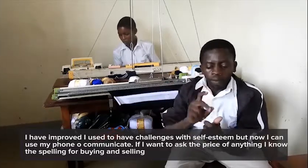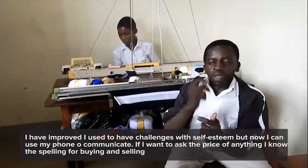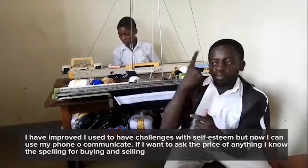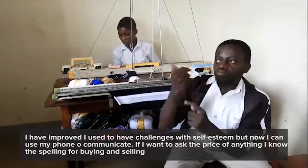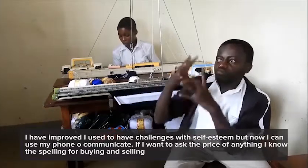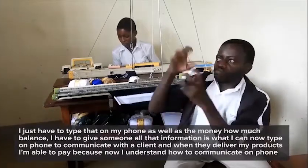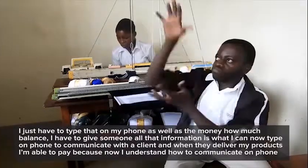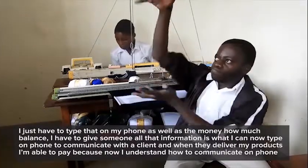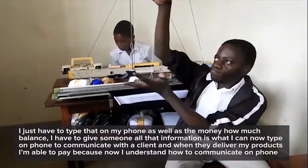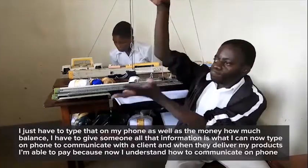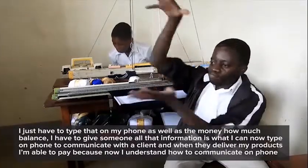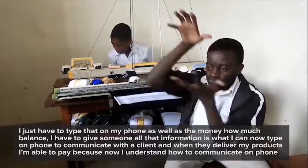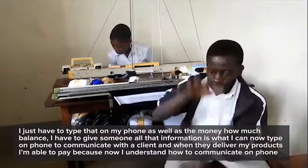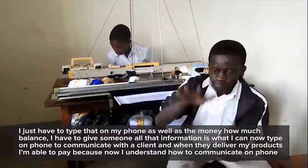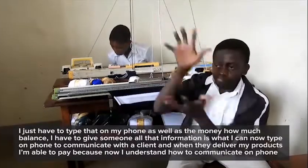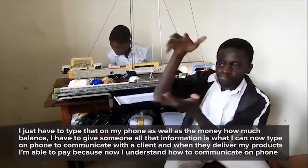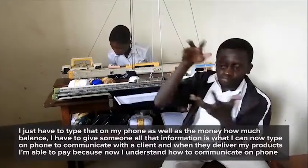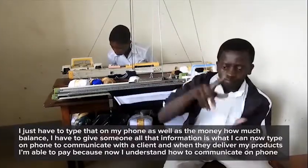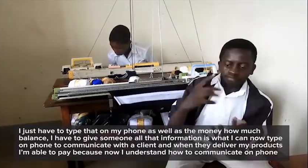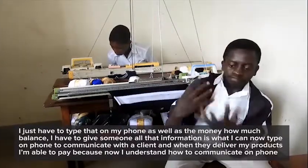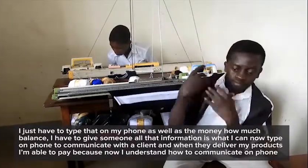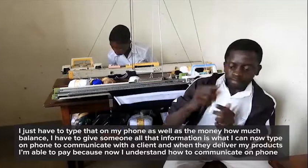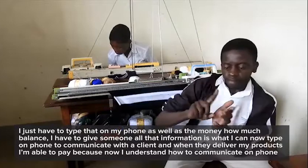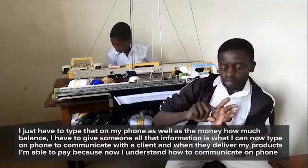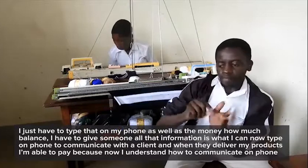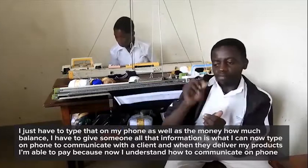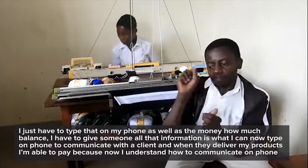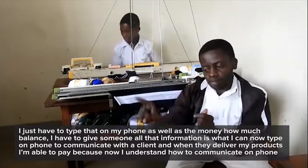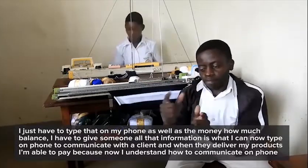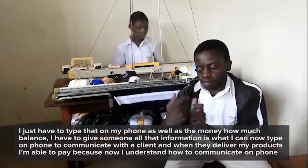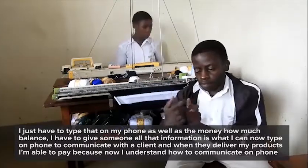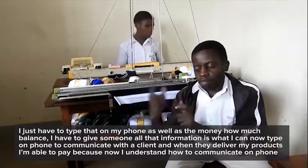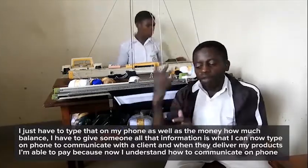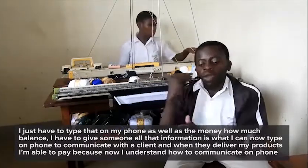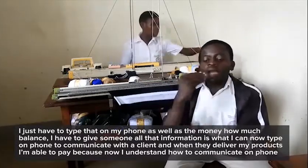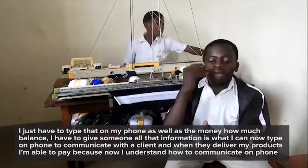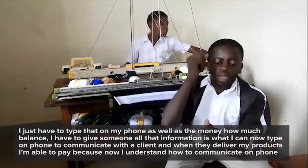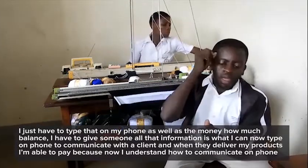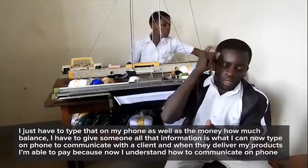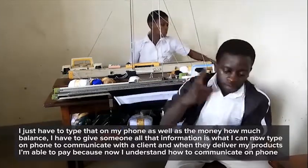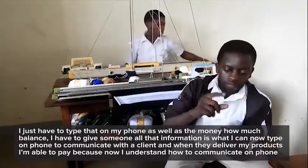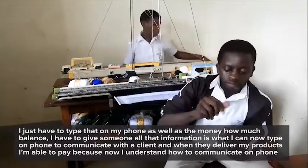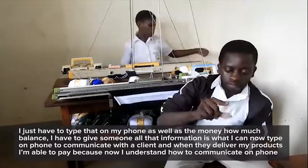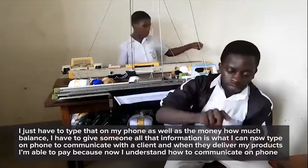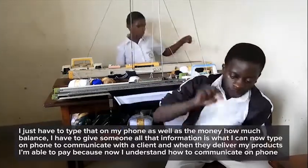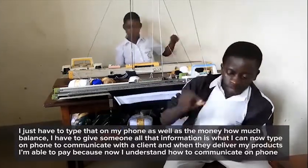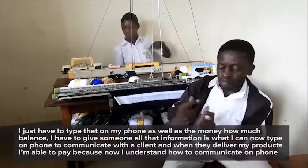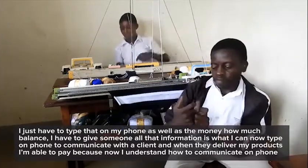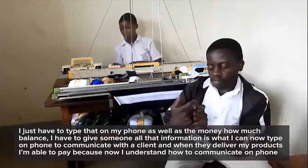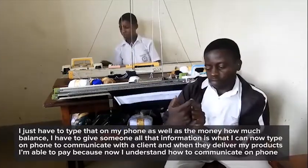clients. And when they deliver my products, I'm able to pay because now I understand how to